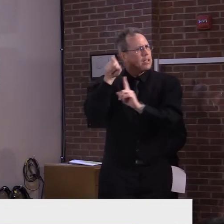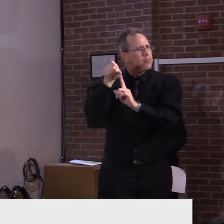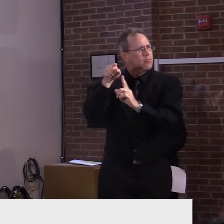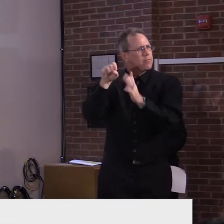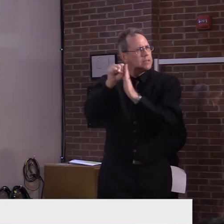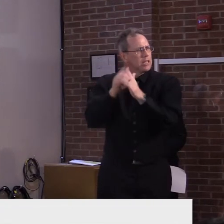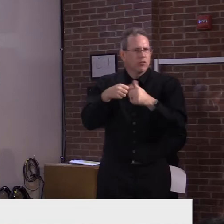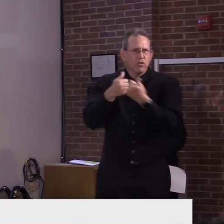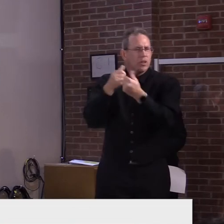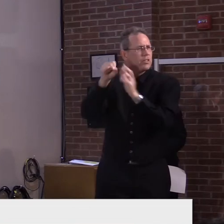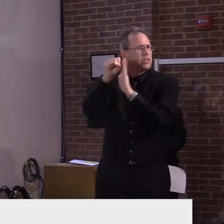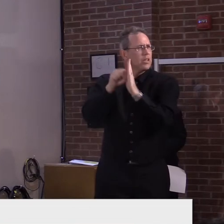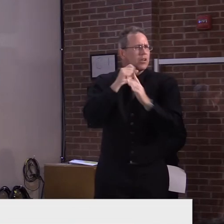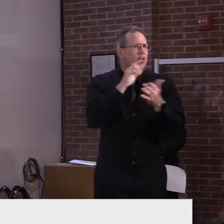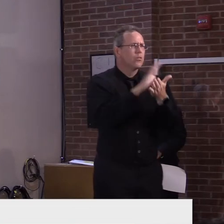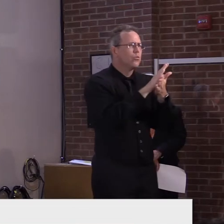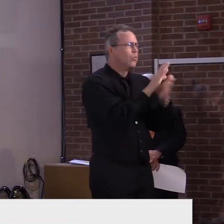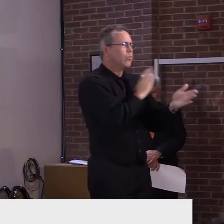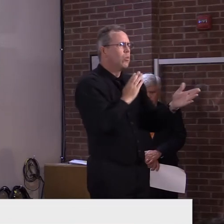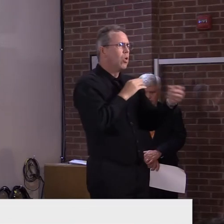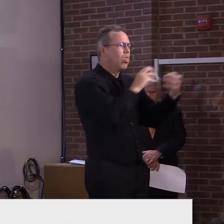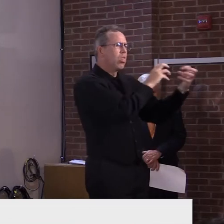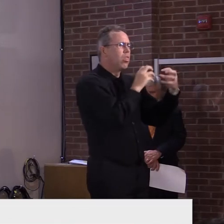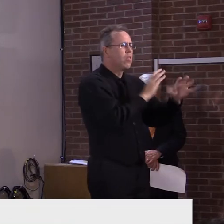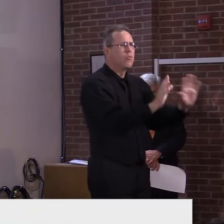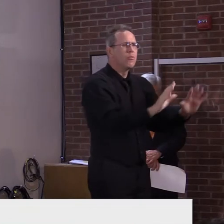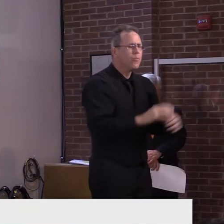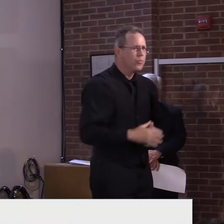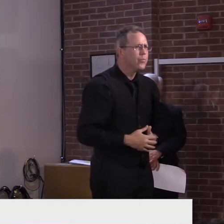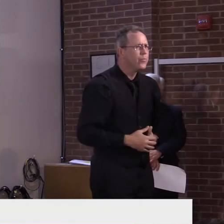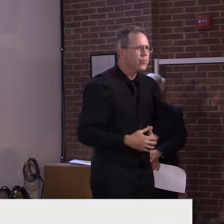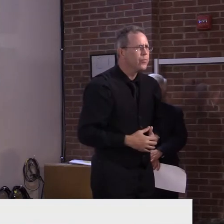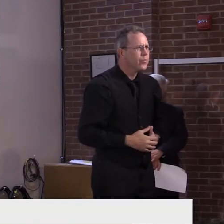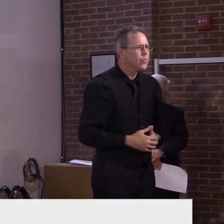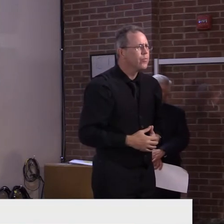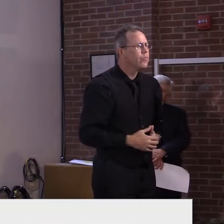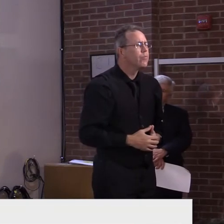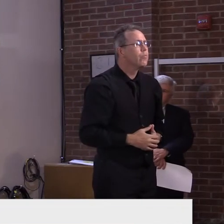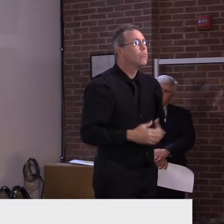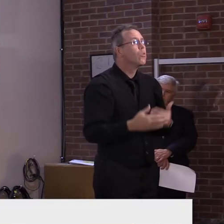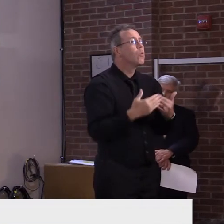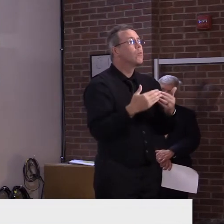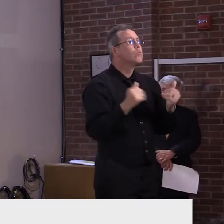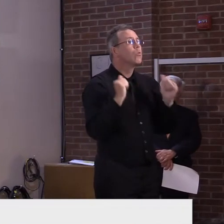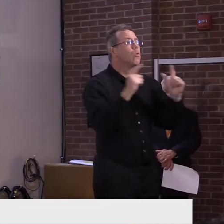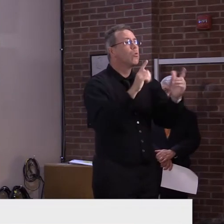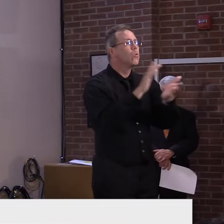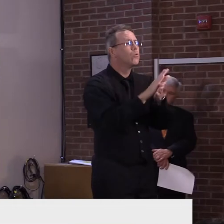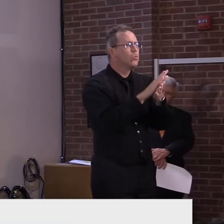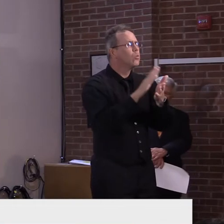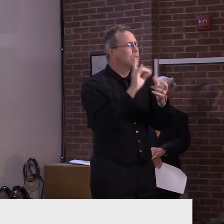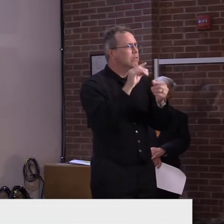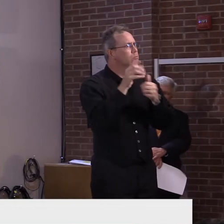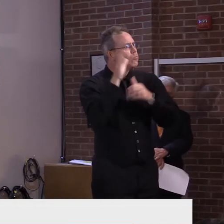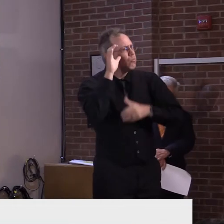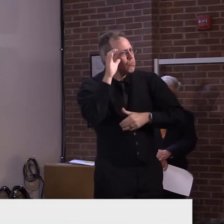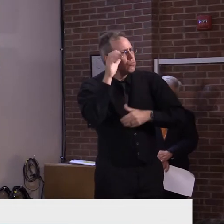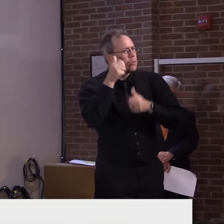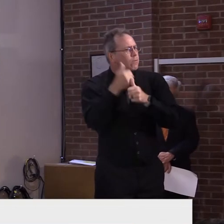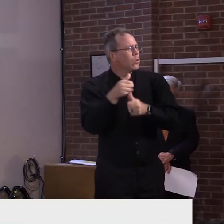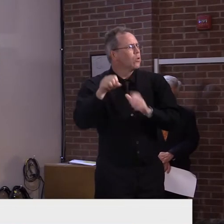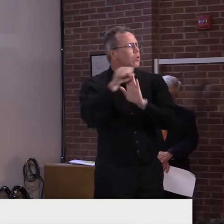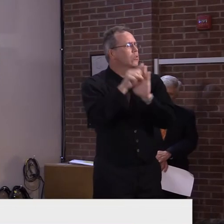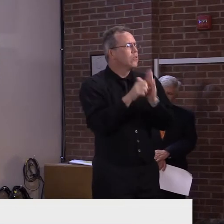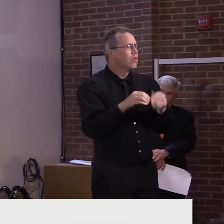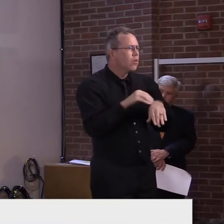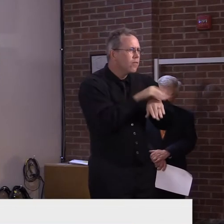As evidenced by the high degree of adoption of our state mask recommendation, we can successfully leverage a state and local partnership to keep our schools